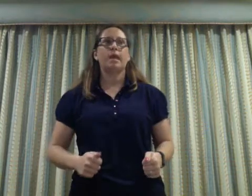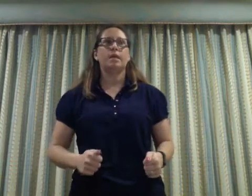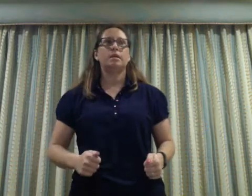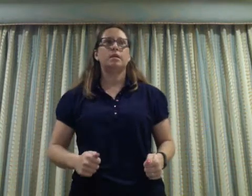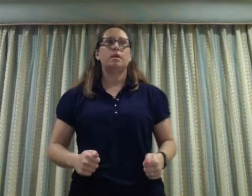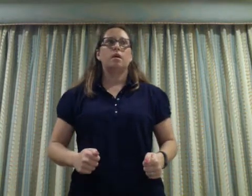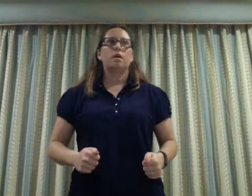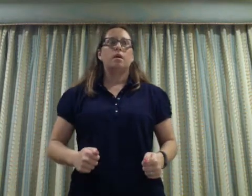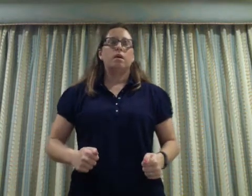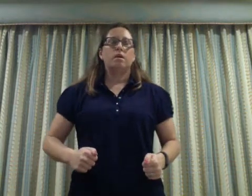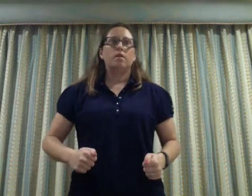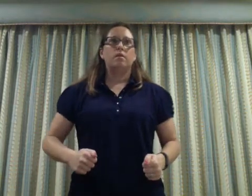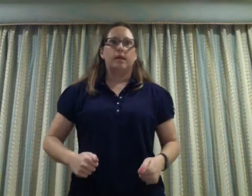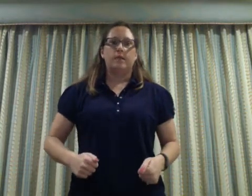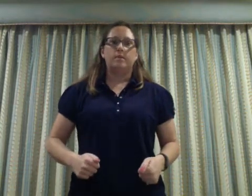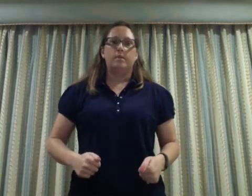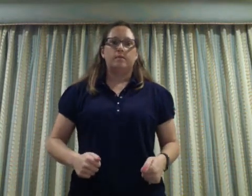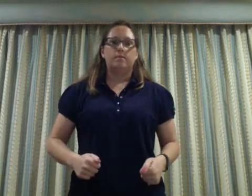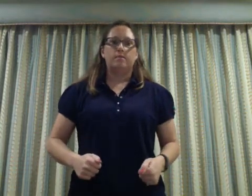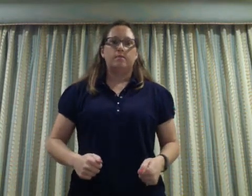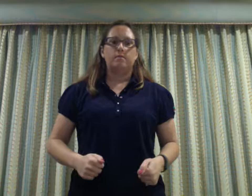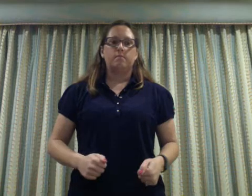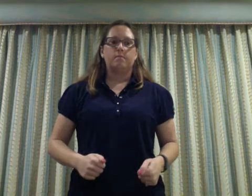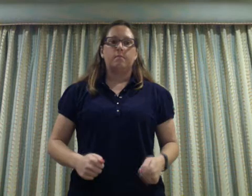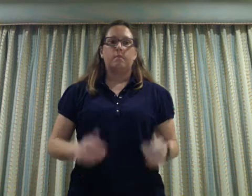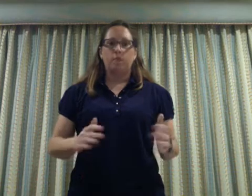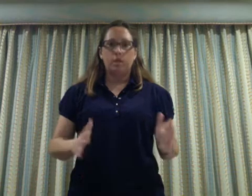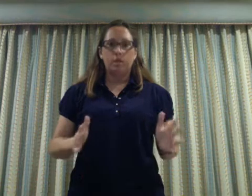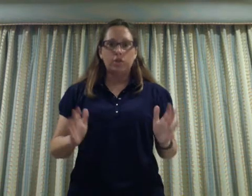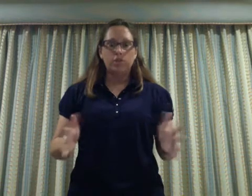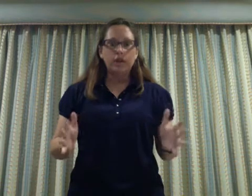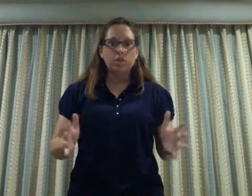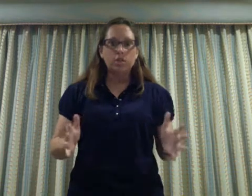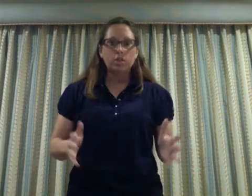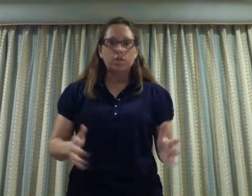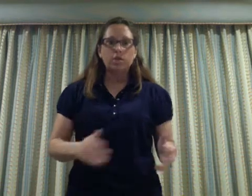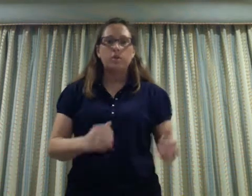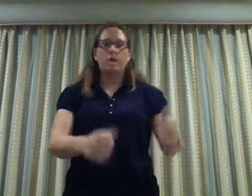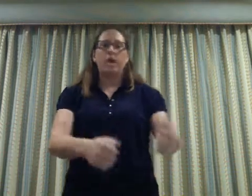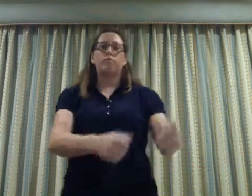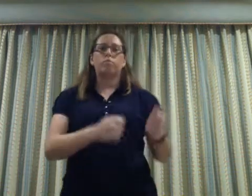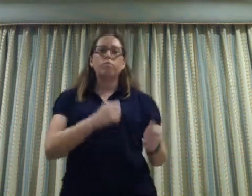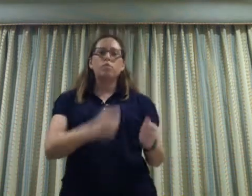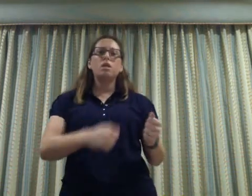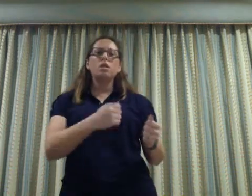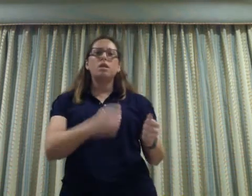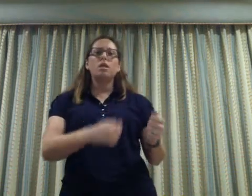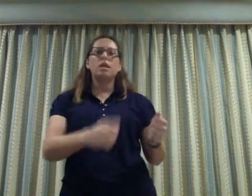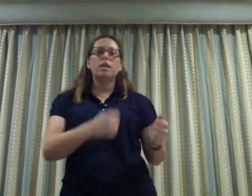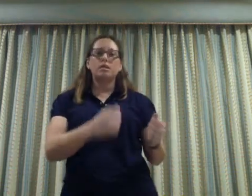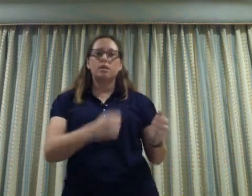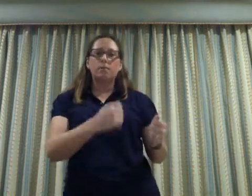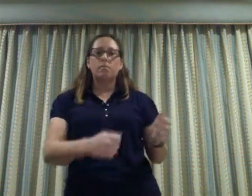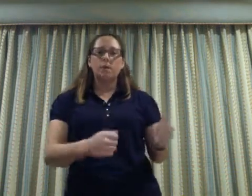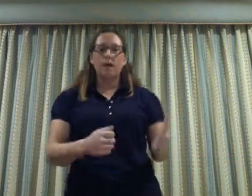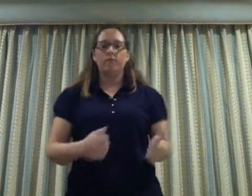and the guide says, now when you get your fish, you're going to have to reel it in. It's going to be a really heavy fish.